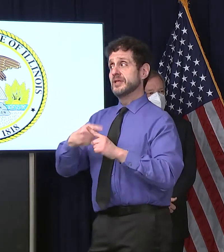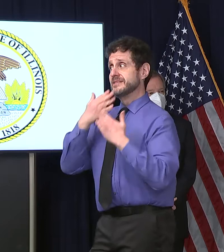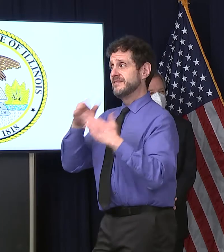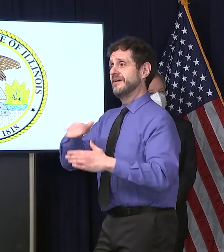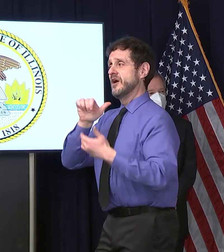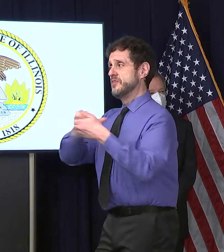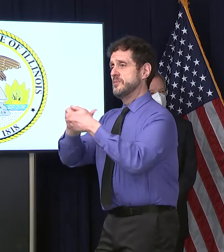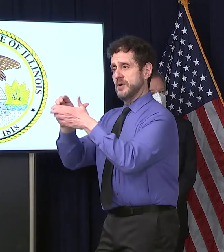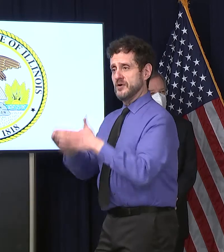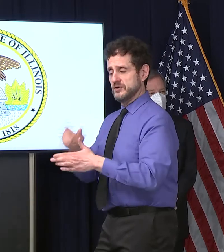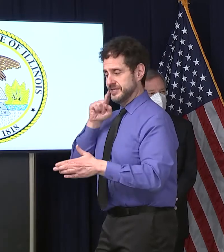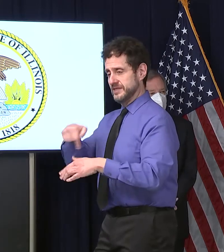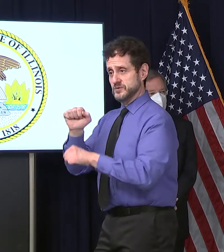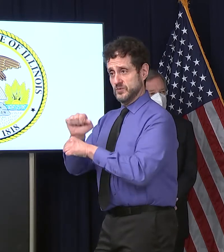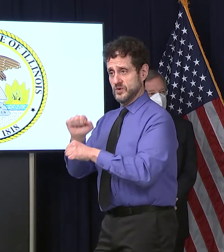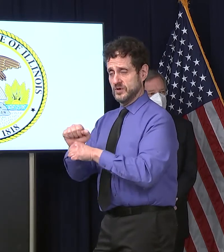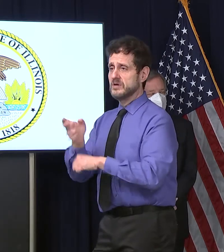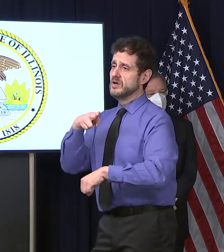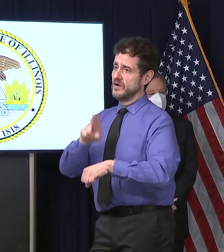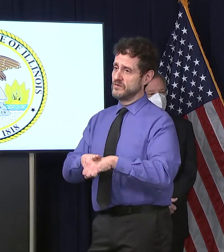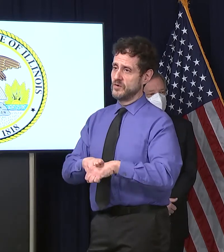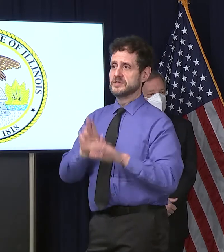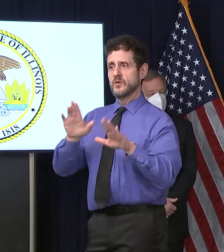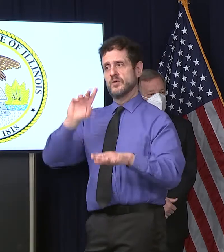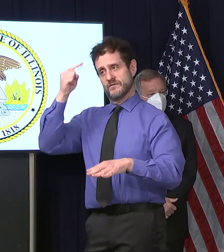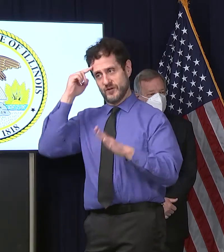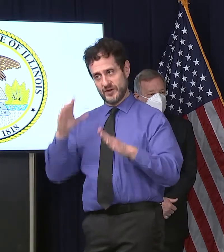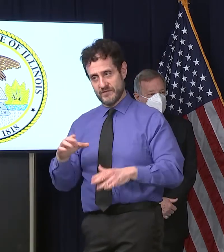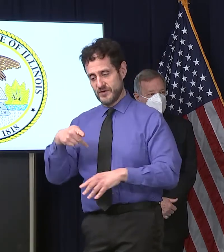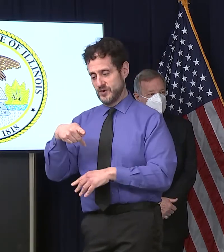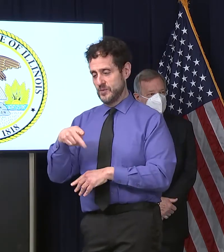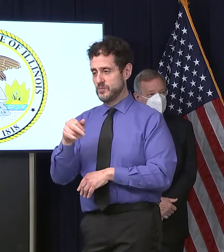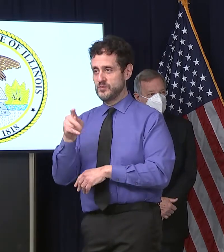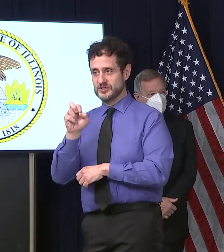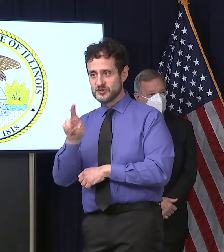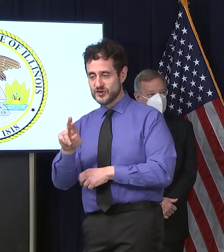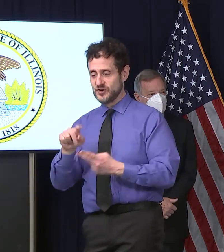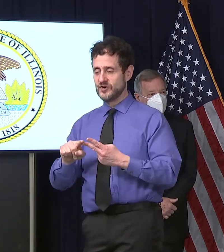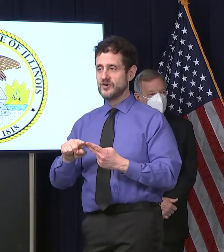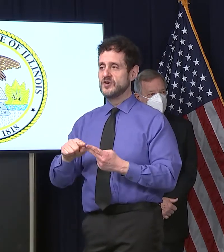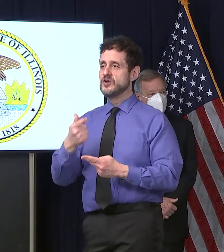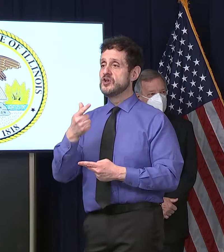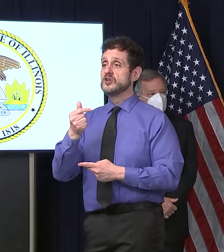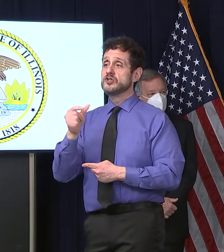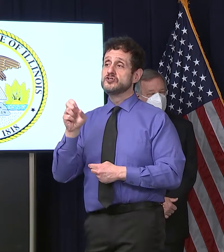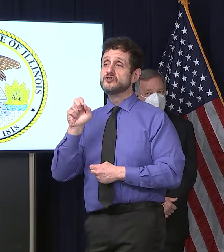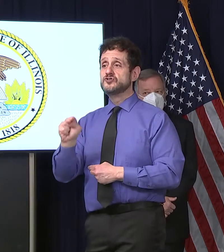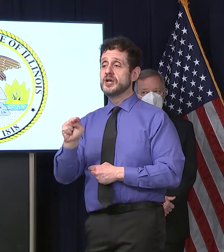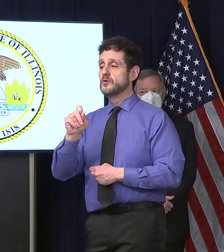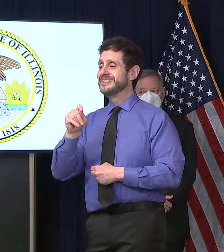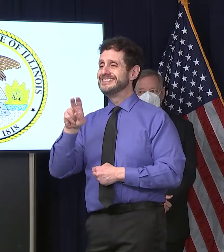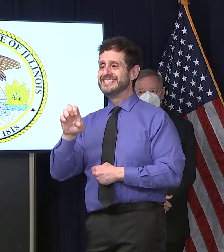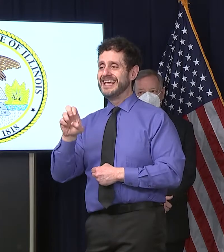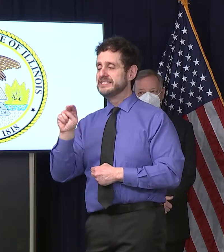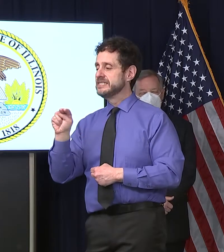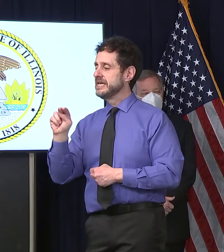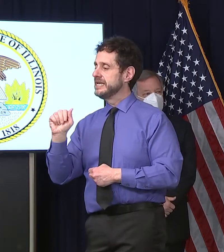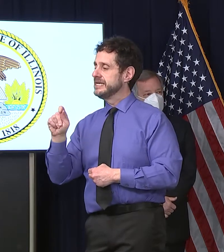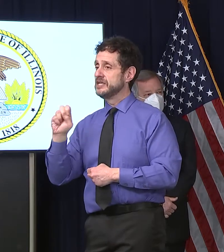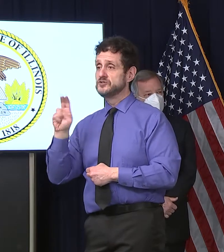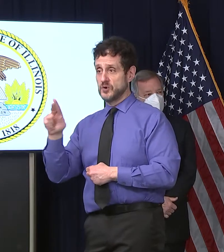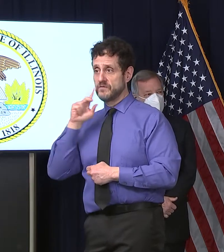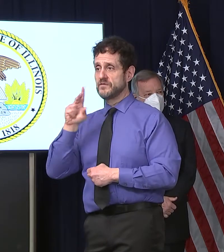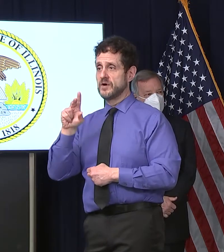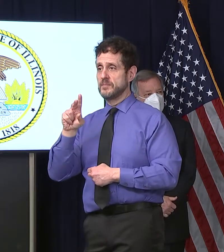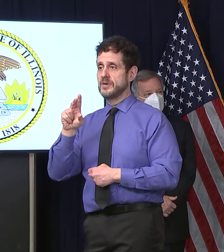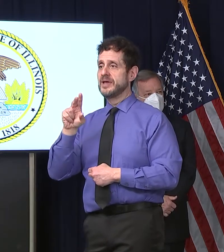partners in this venture. Of course, our great governor, Governor Pritzker, General Tate Nadeau from IEMA, Illinois